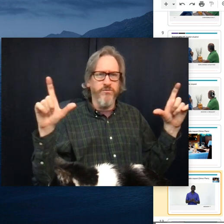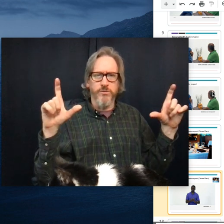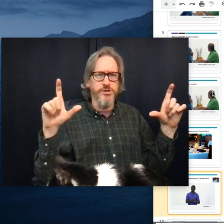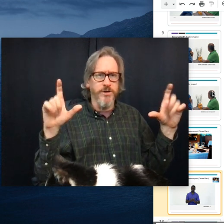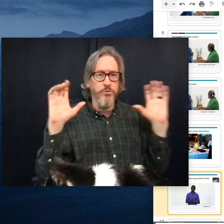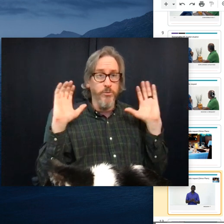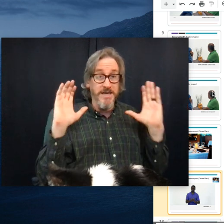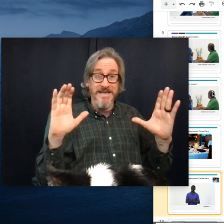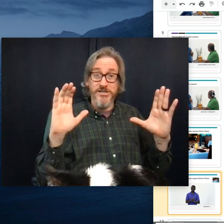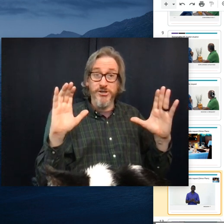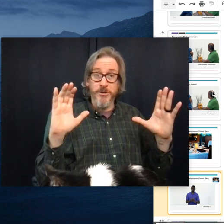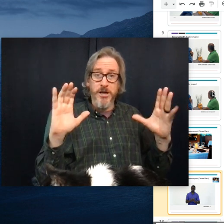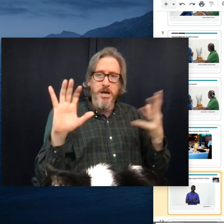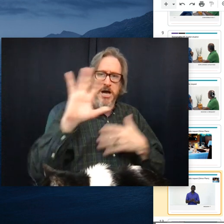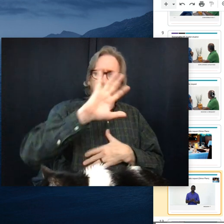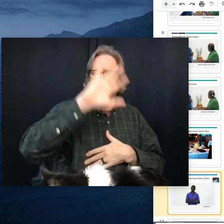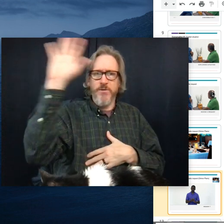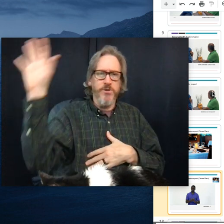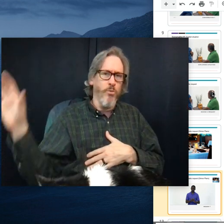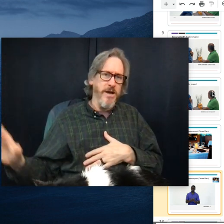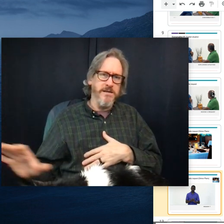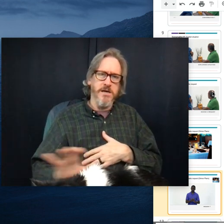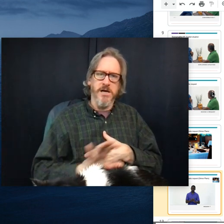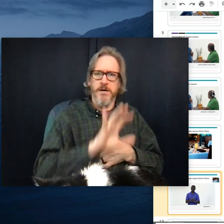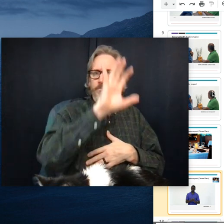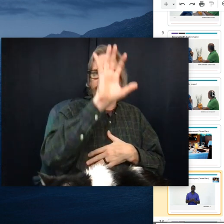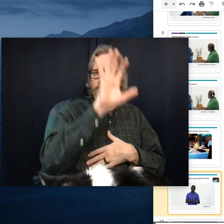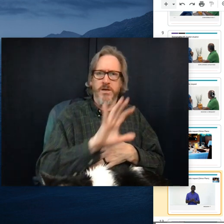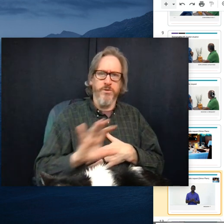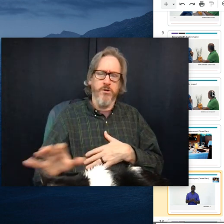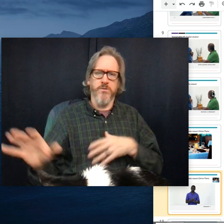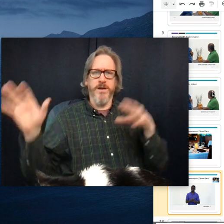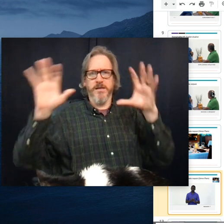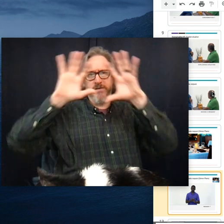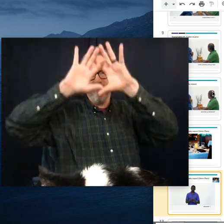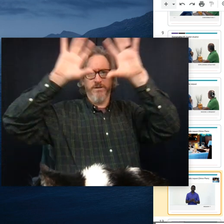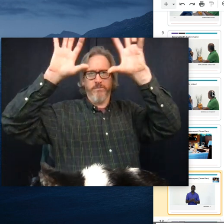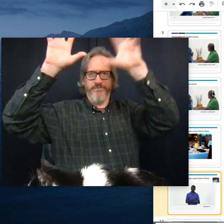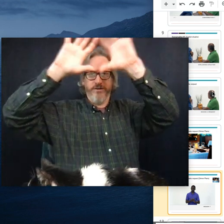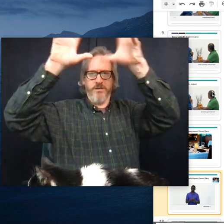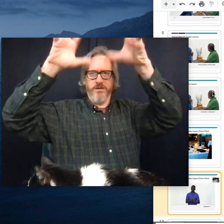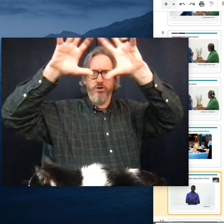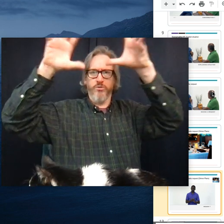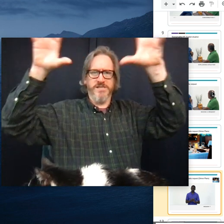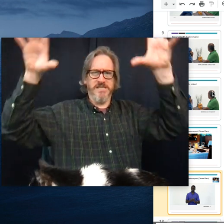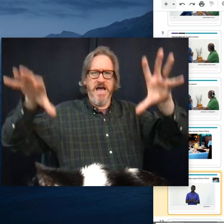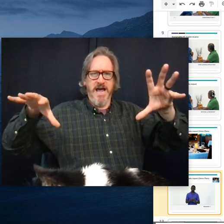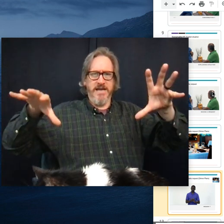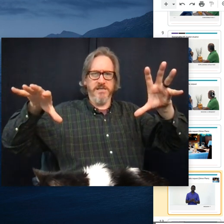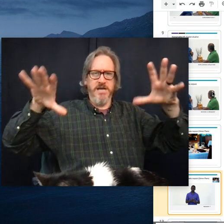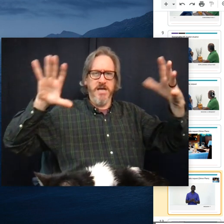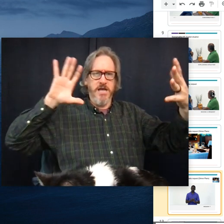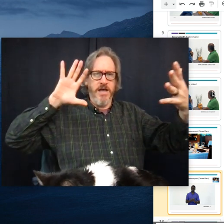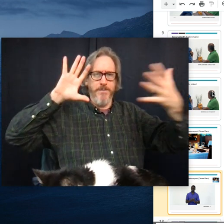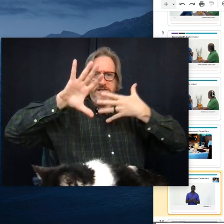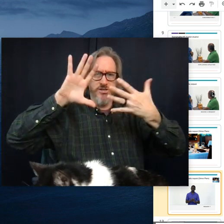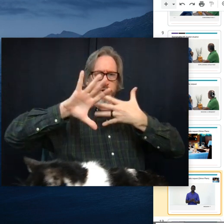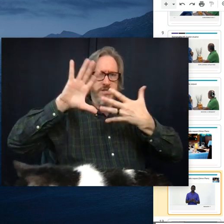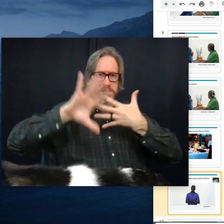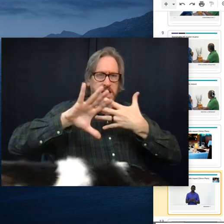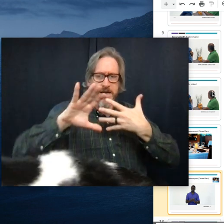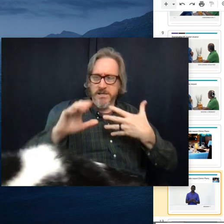do a full screen will be easier. I find with the white, with all the whiteness of the Google Slides, it